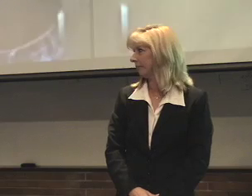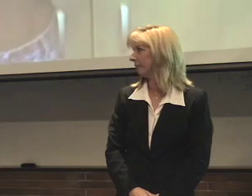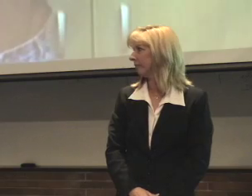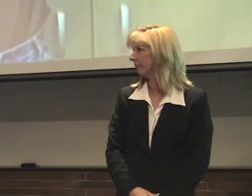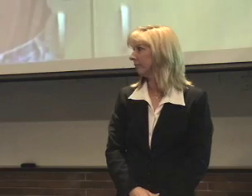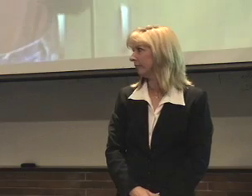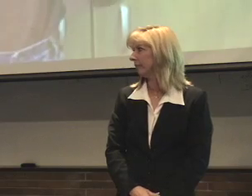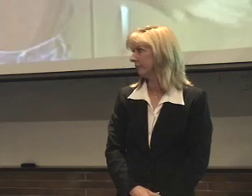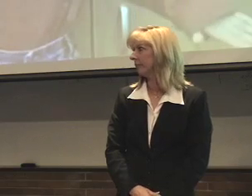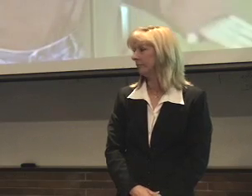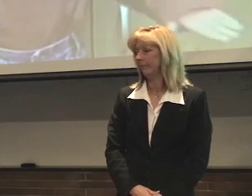That's why he's got a 1.